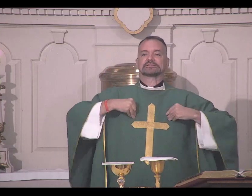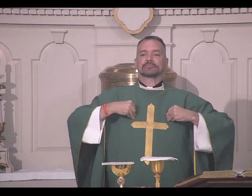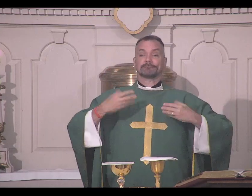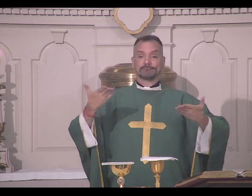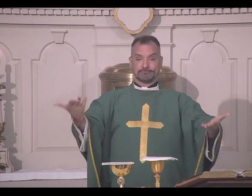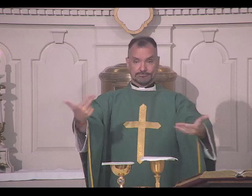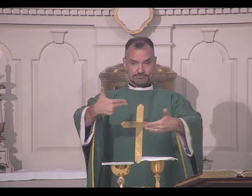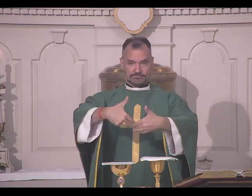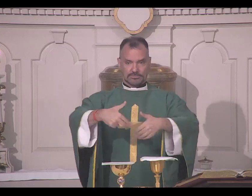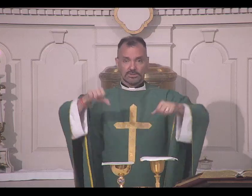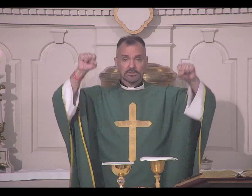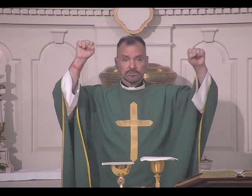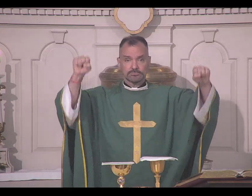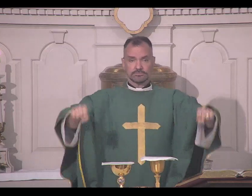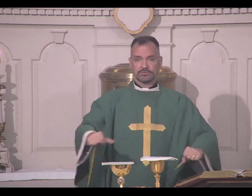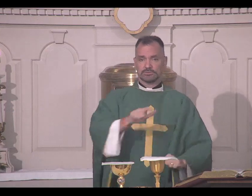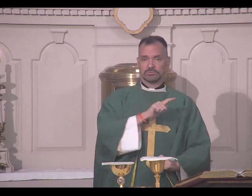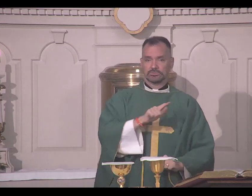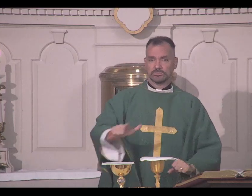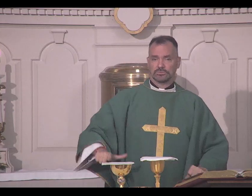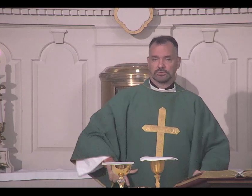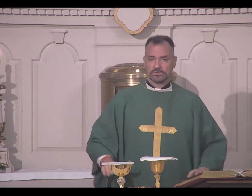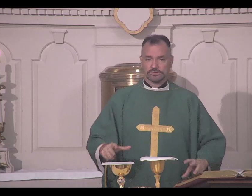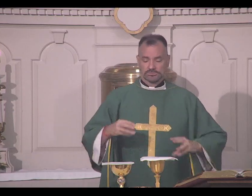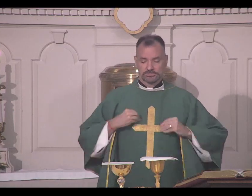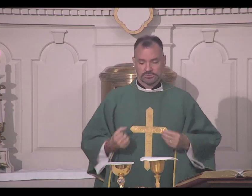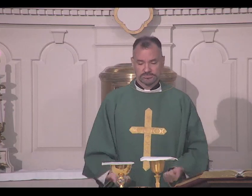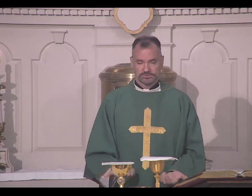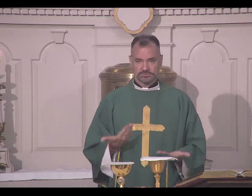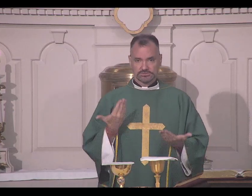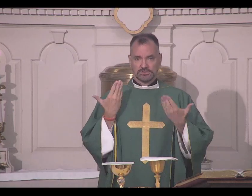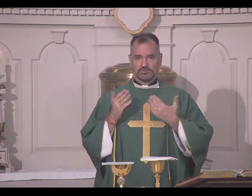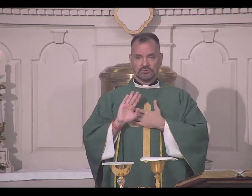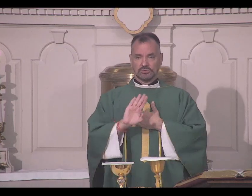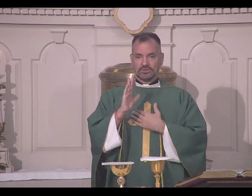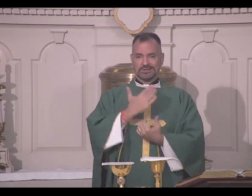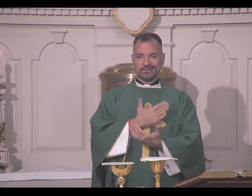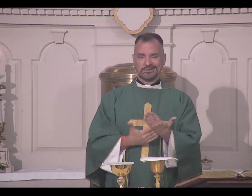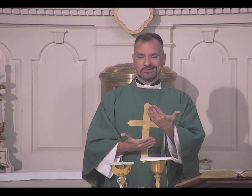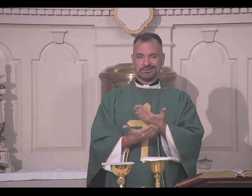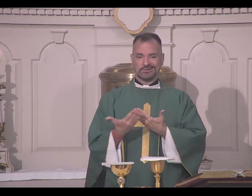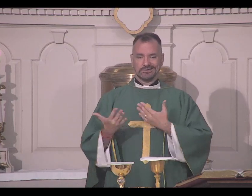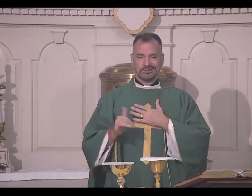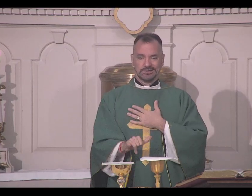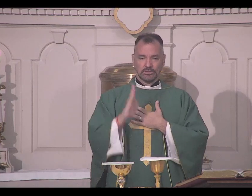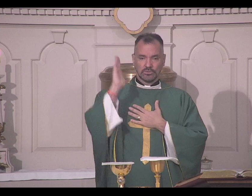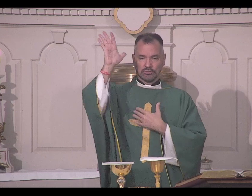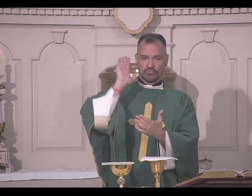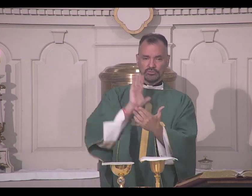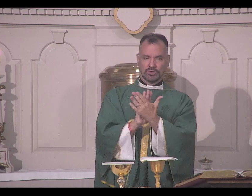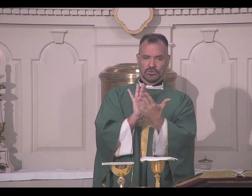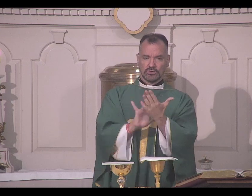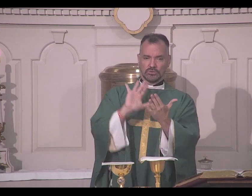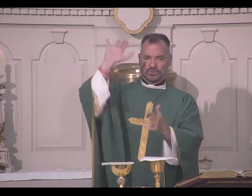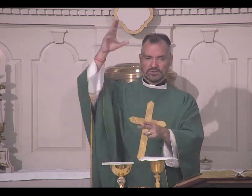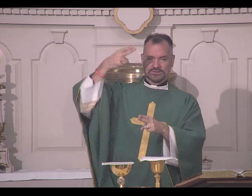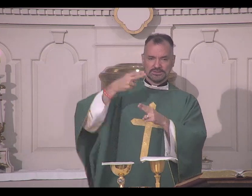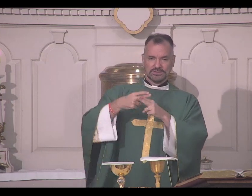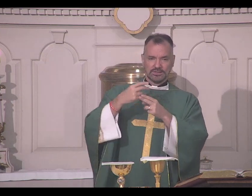Father. May the Lord accept the sacrifice at your hands for the praise and glory of his name, for our good and the good of